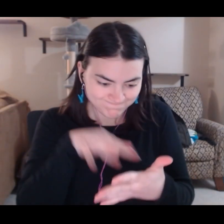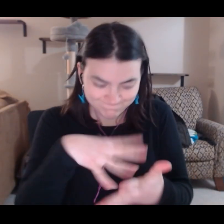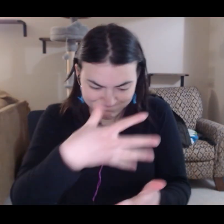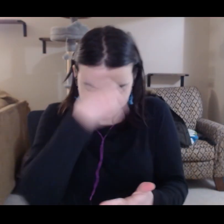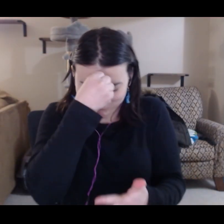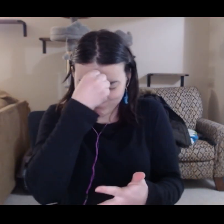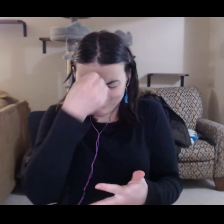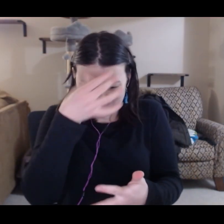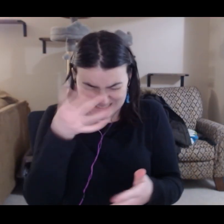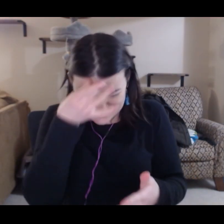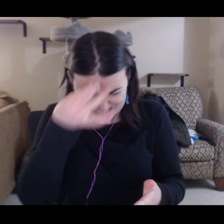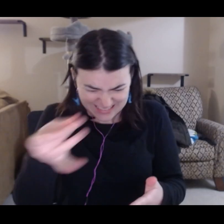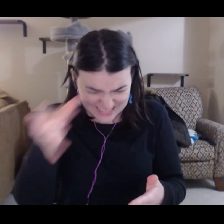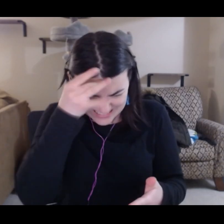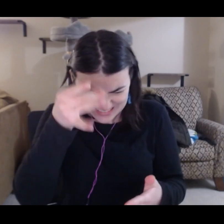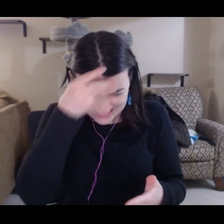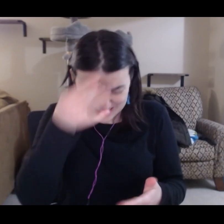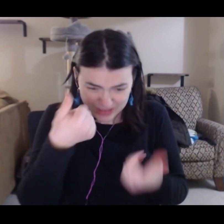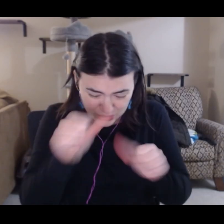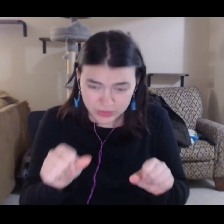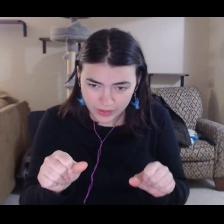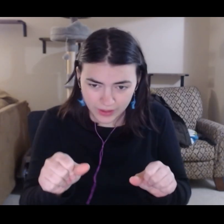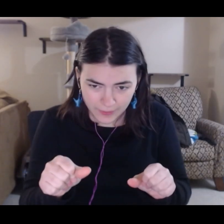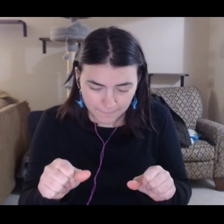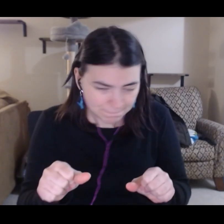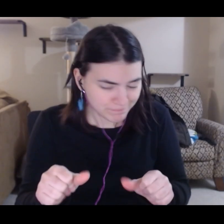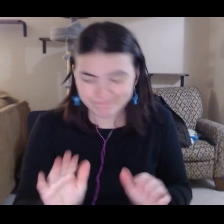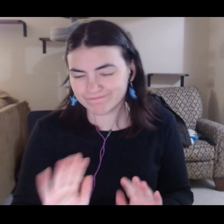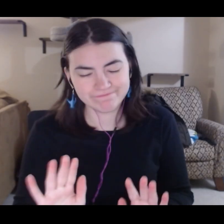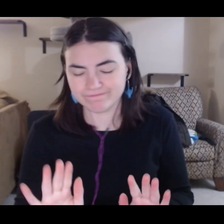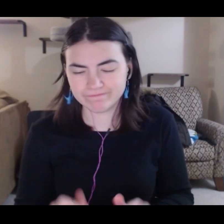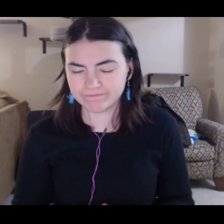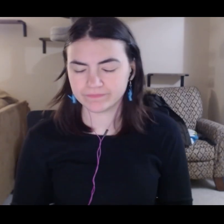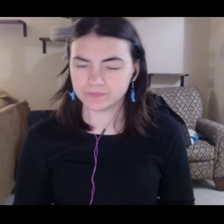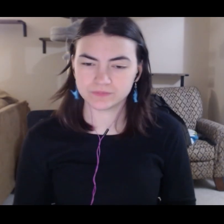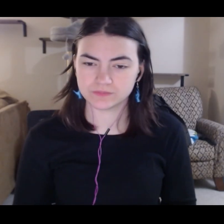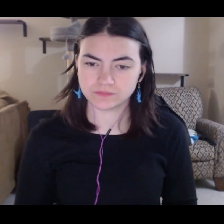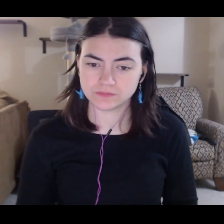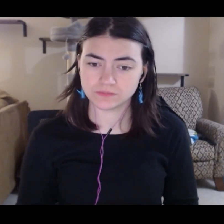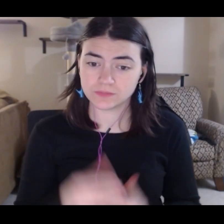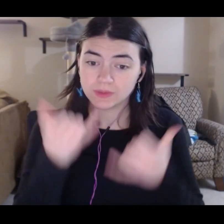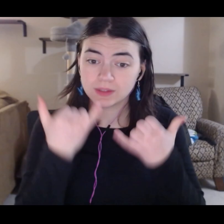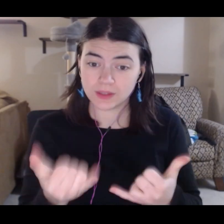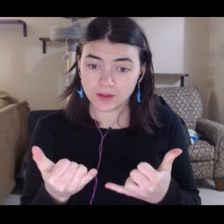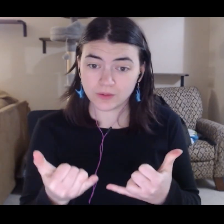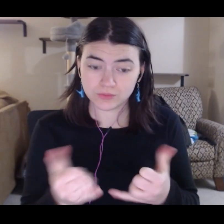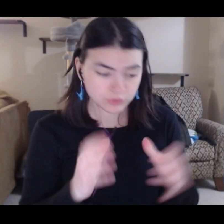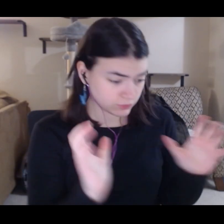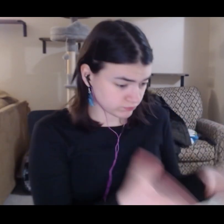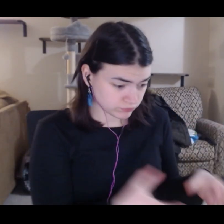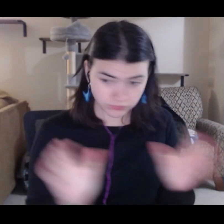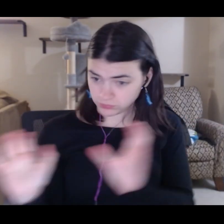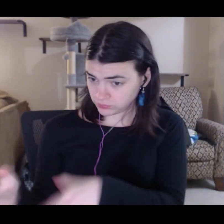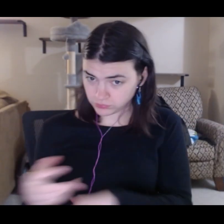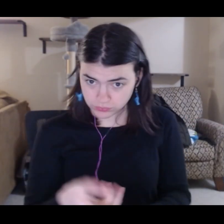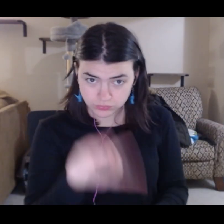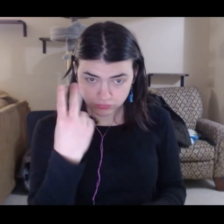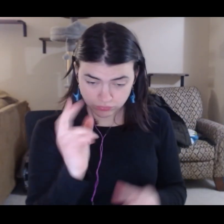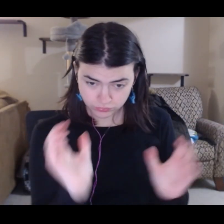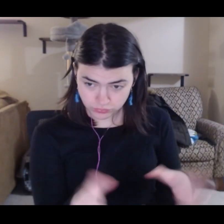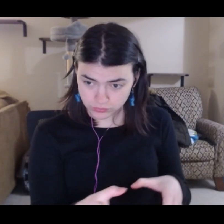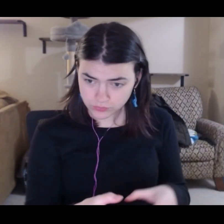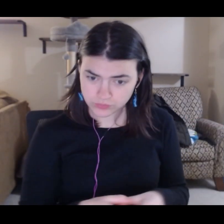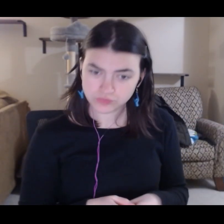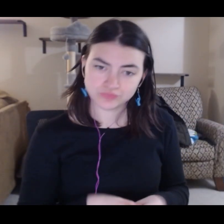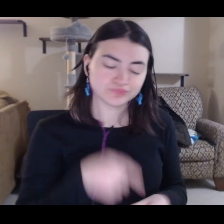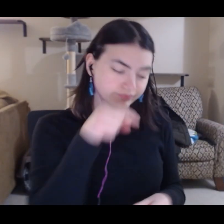us back to our medical residents. Both groups studied the surgery for the same amount of time, yet one group's training was